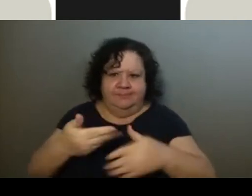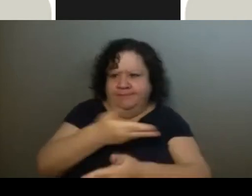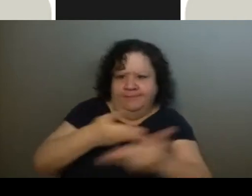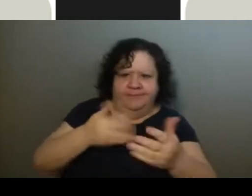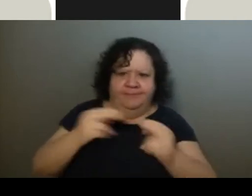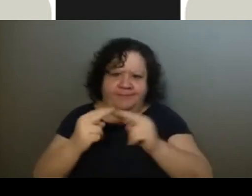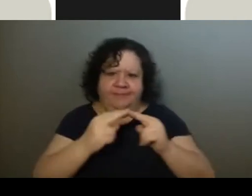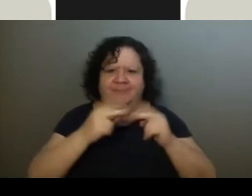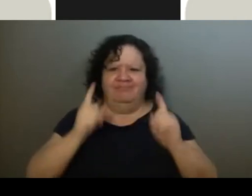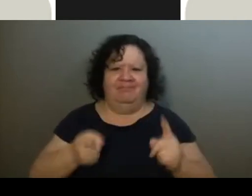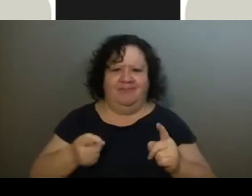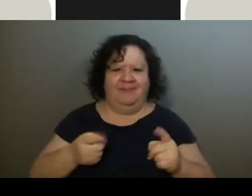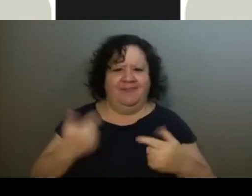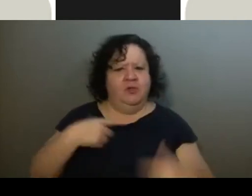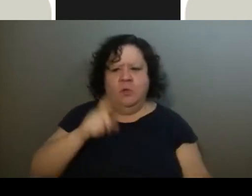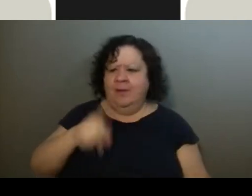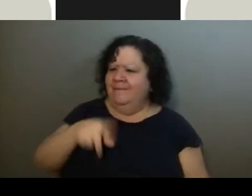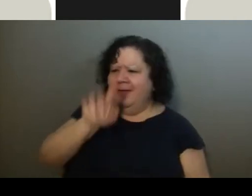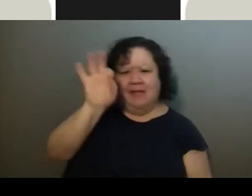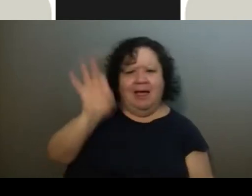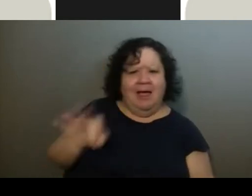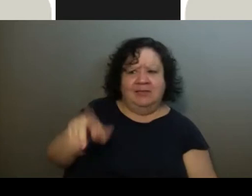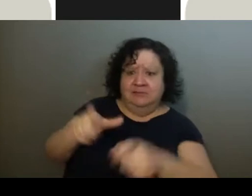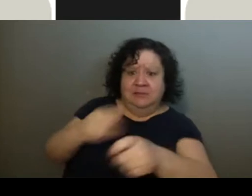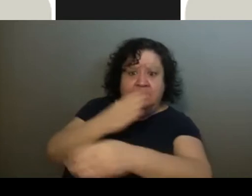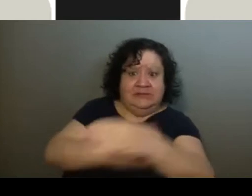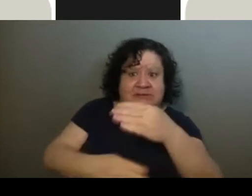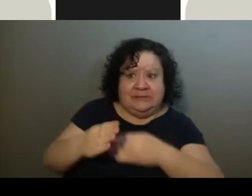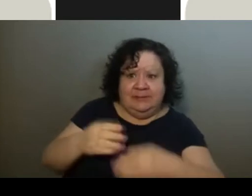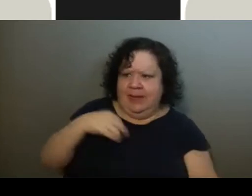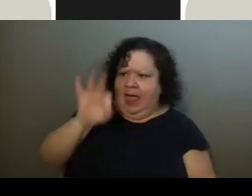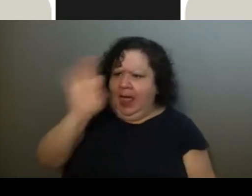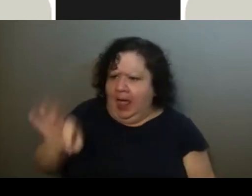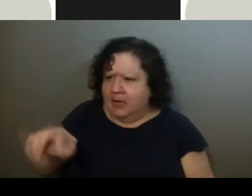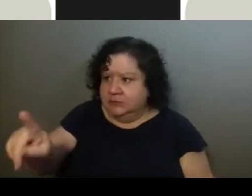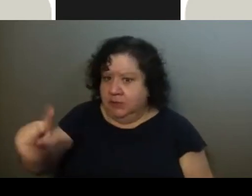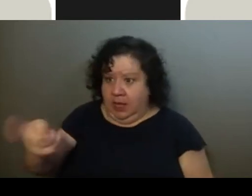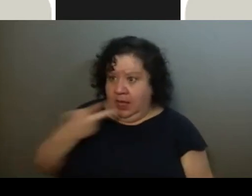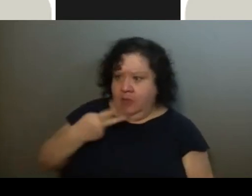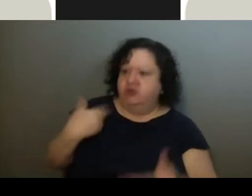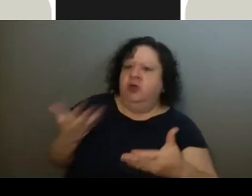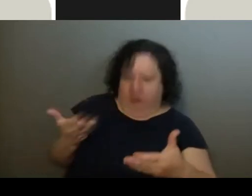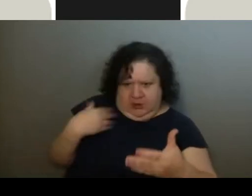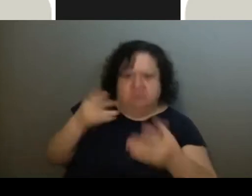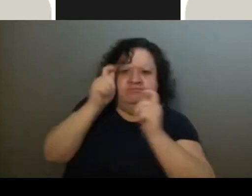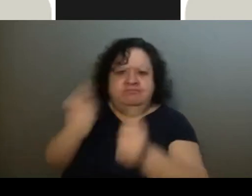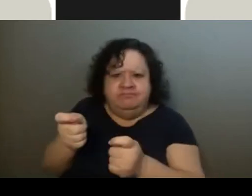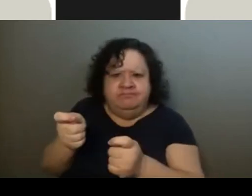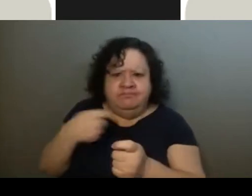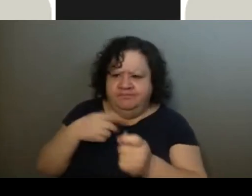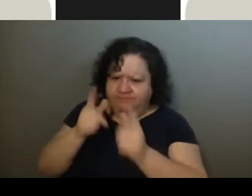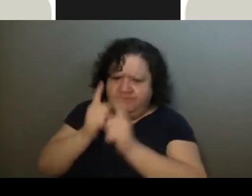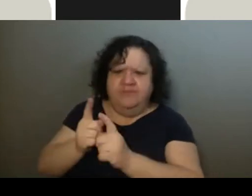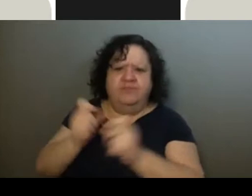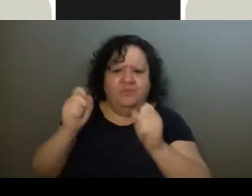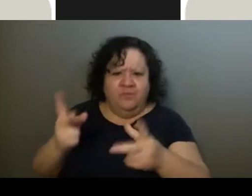what specific needs they do have at that particular moment. I think that's that's all about. Thank you very much for the